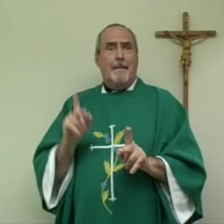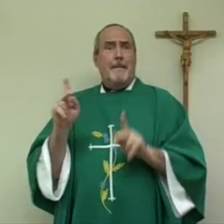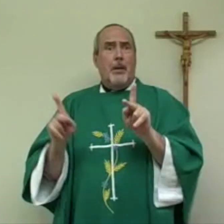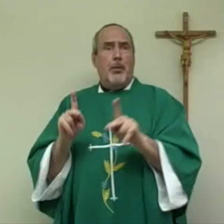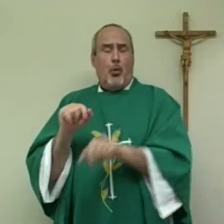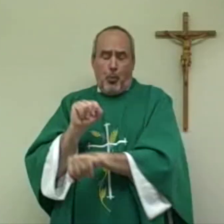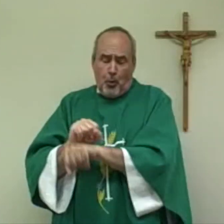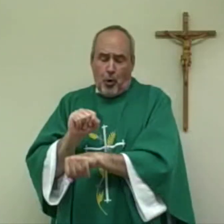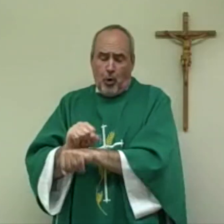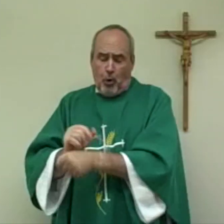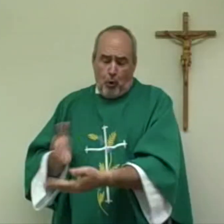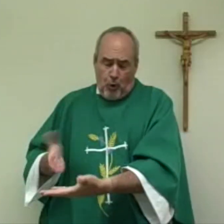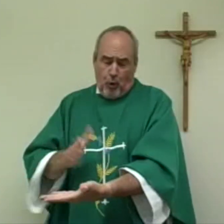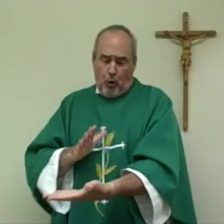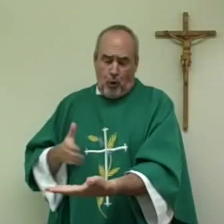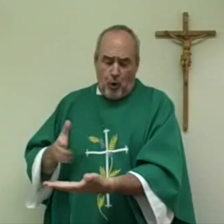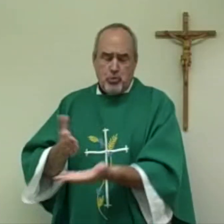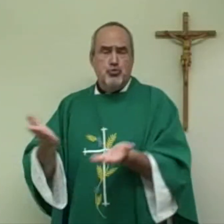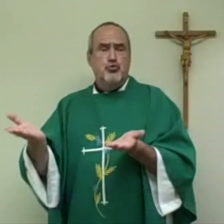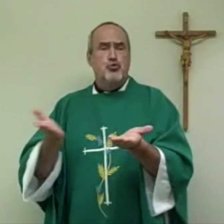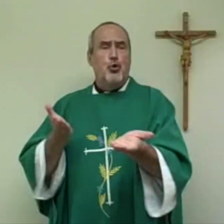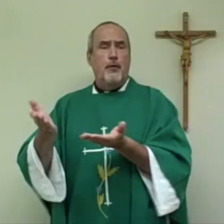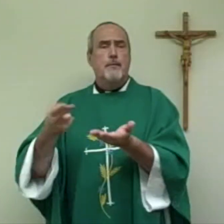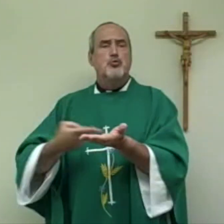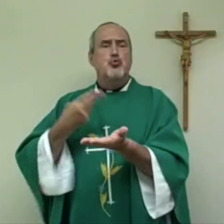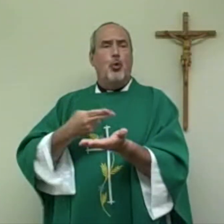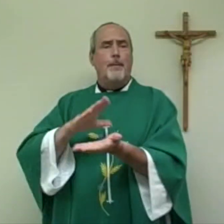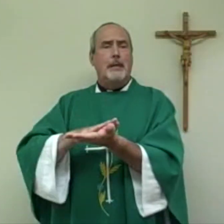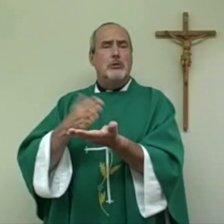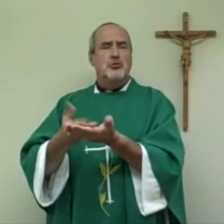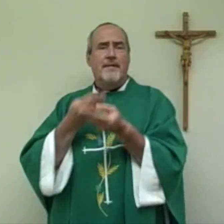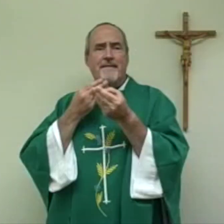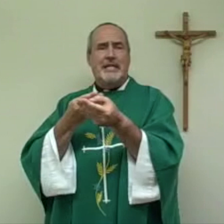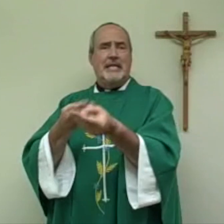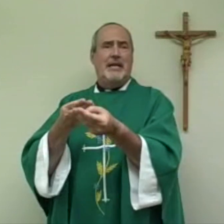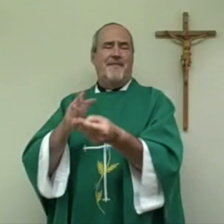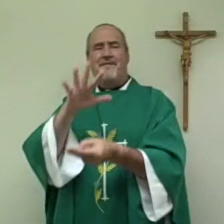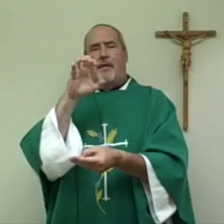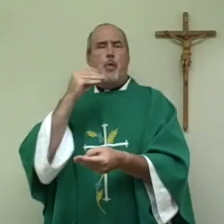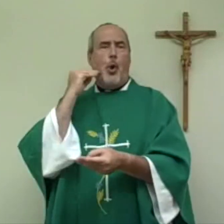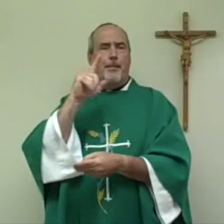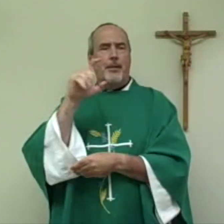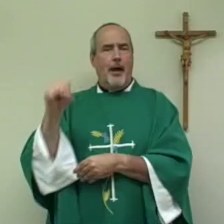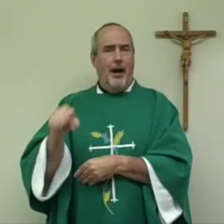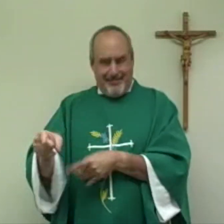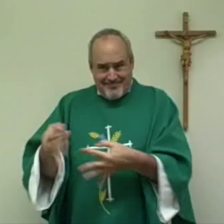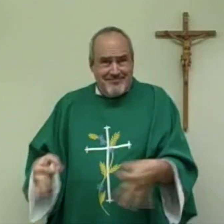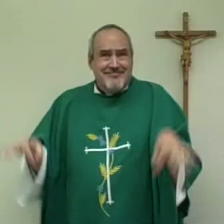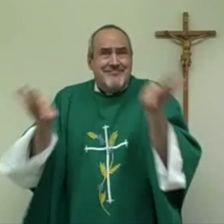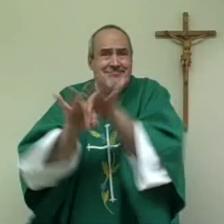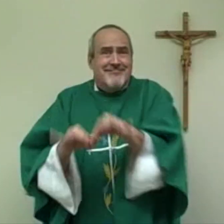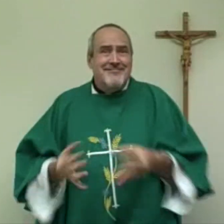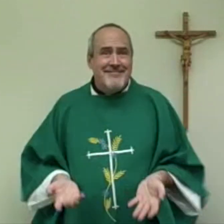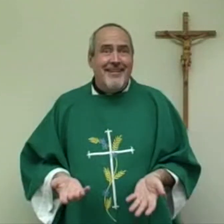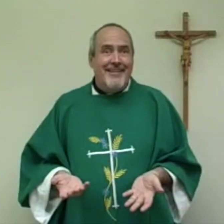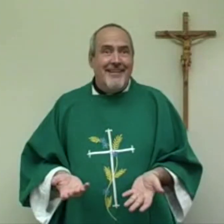whatever, but there are also people that work cooking and serving in the soup kitchen, feeding 500 homeless people.